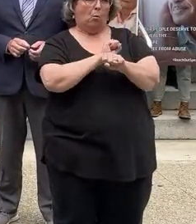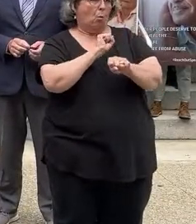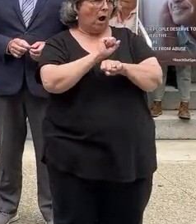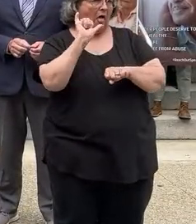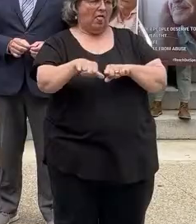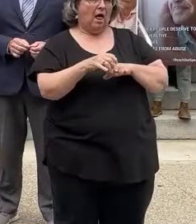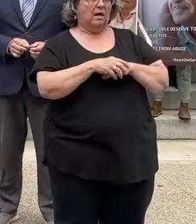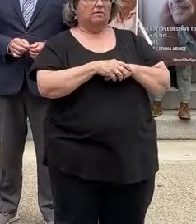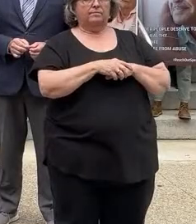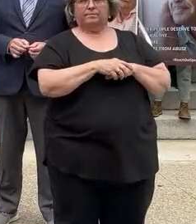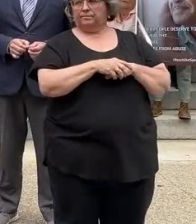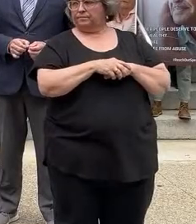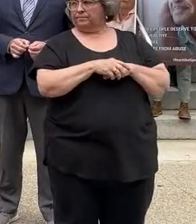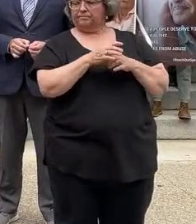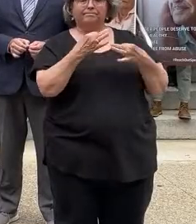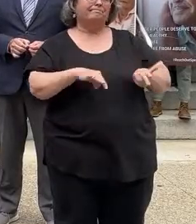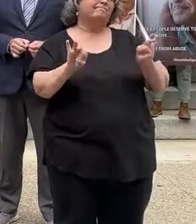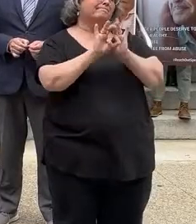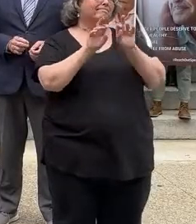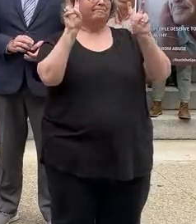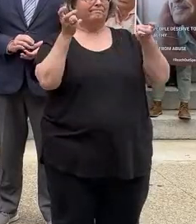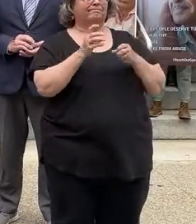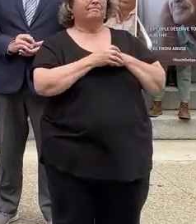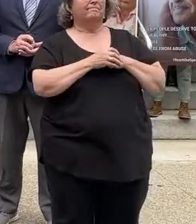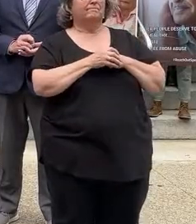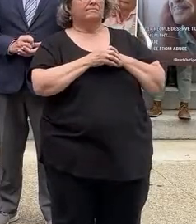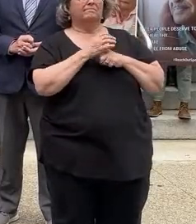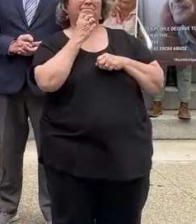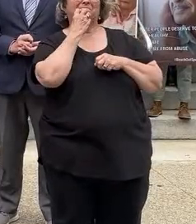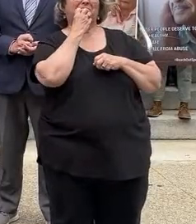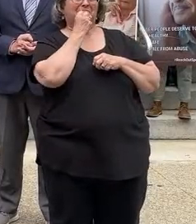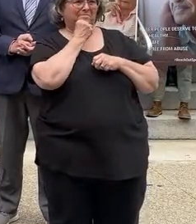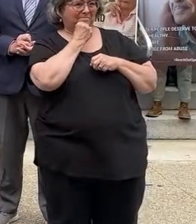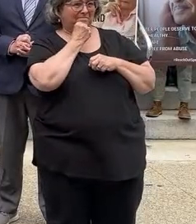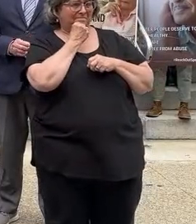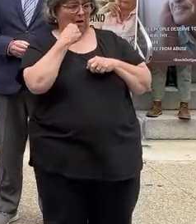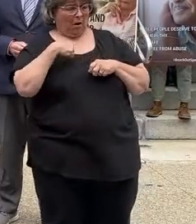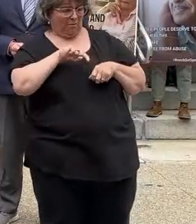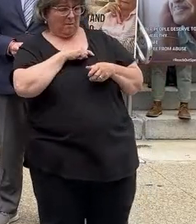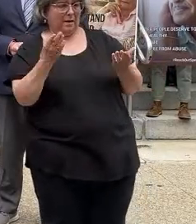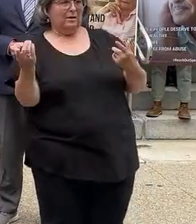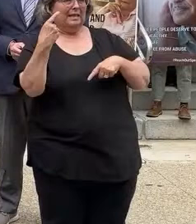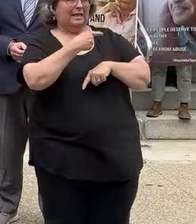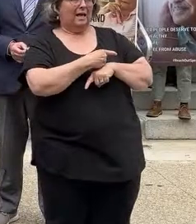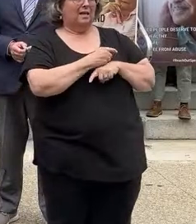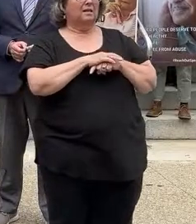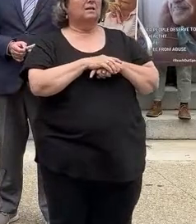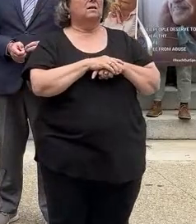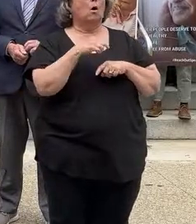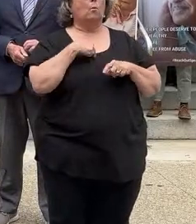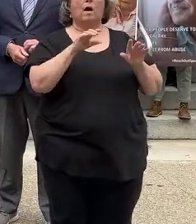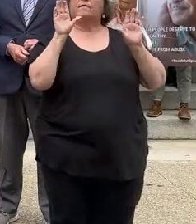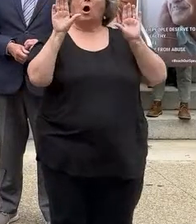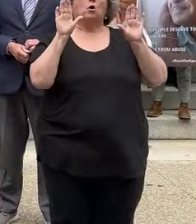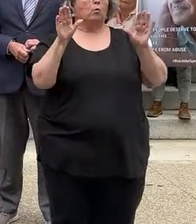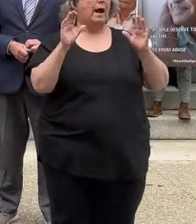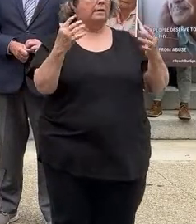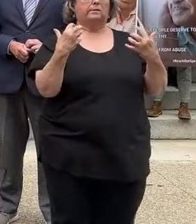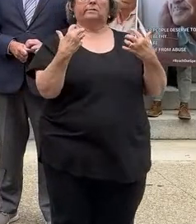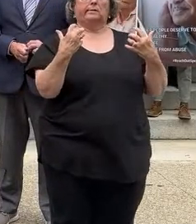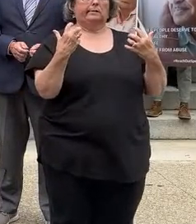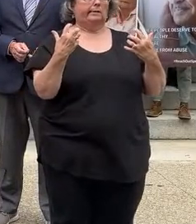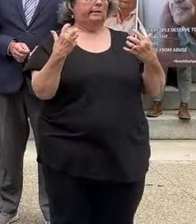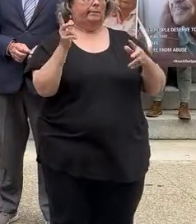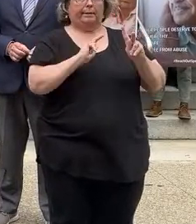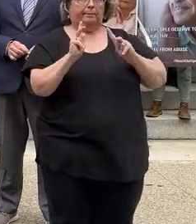this important issue. The value of us all being here today, and we've got a great turnout from our